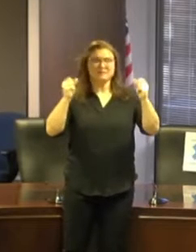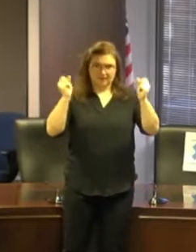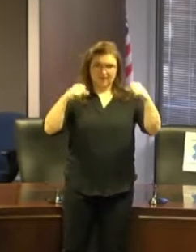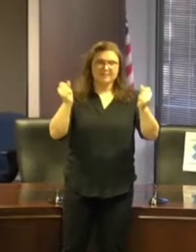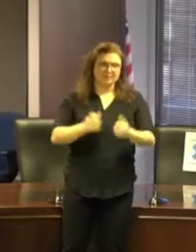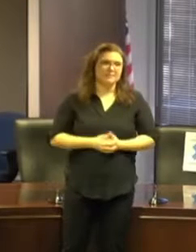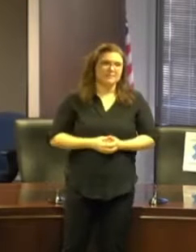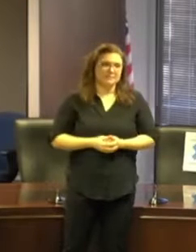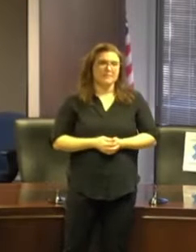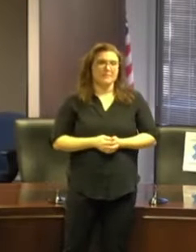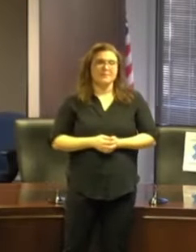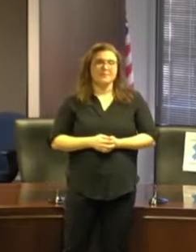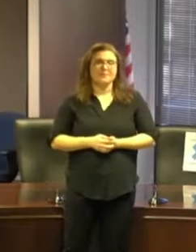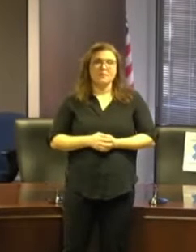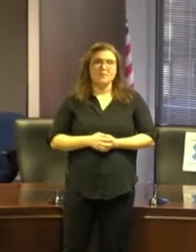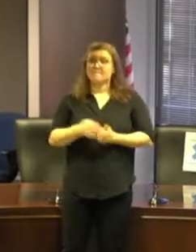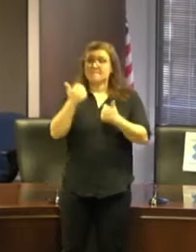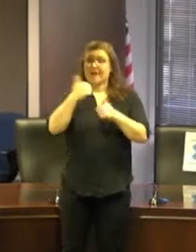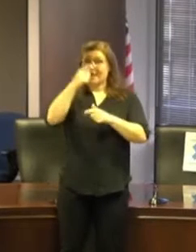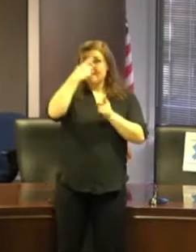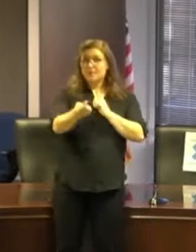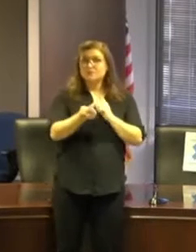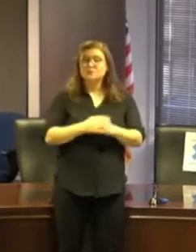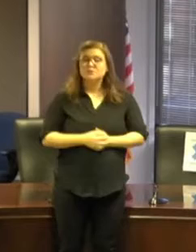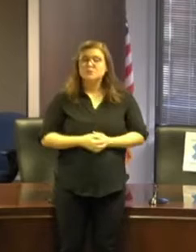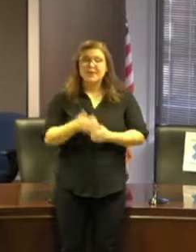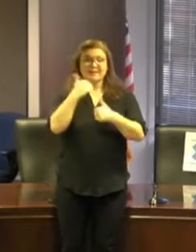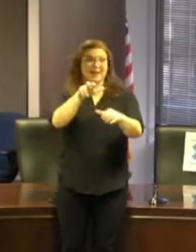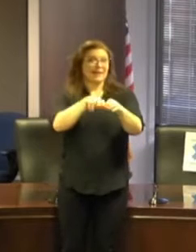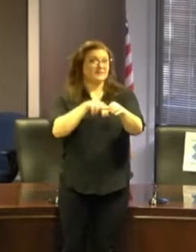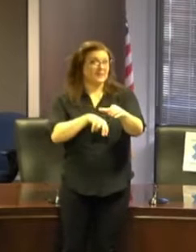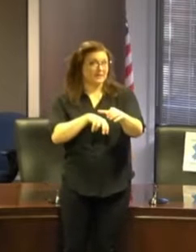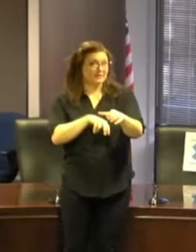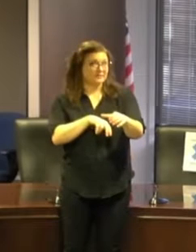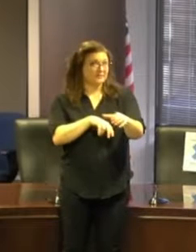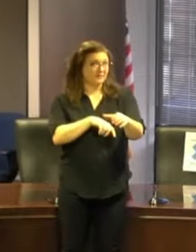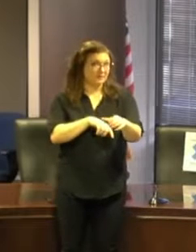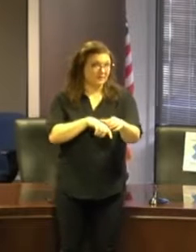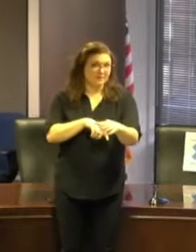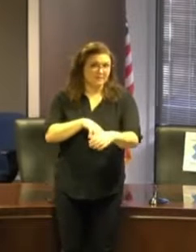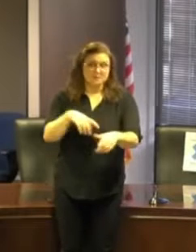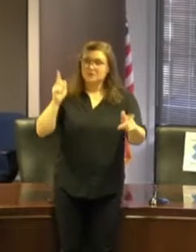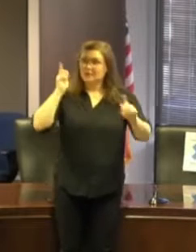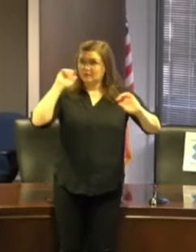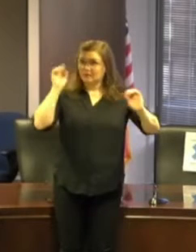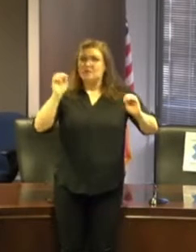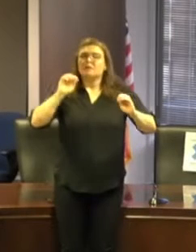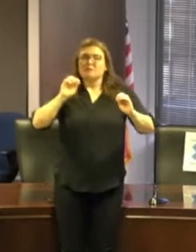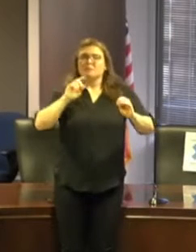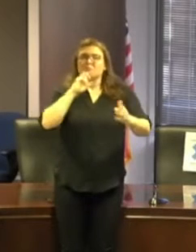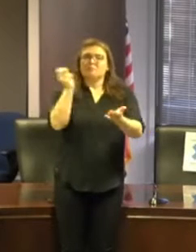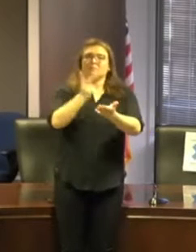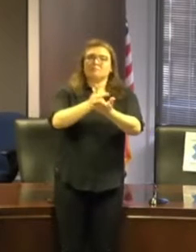Aye. Opposed? Abstaining? Hearing none, it is approved. Kim, you